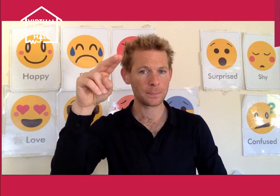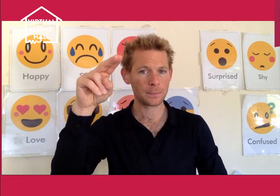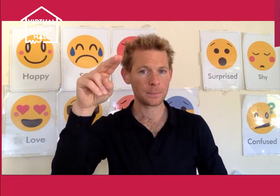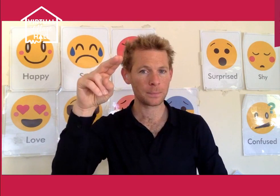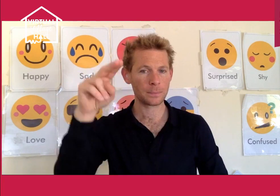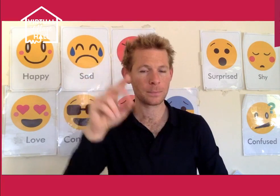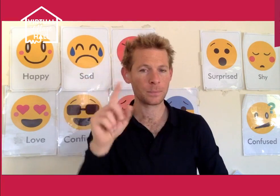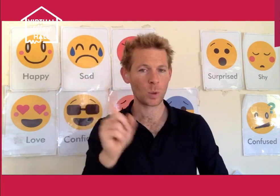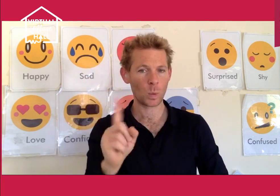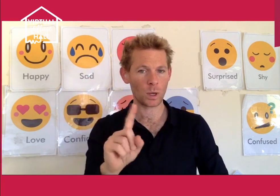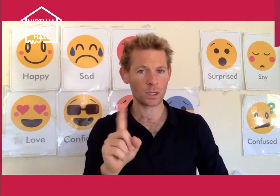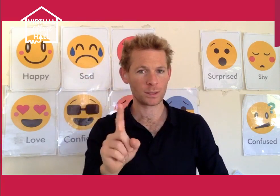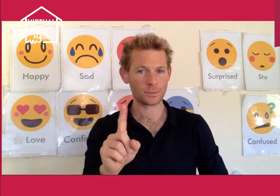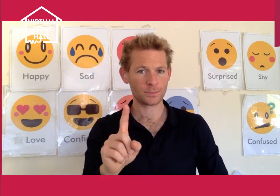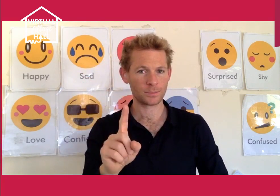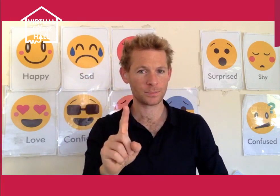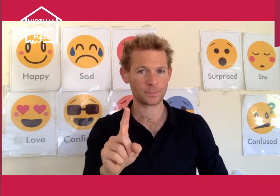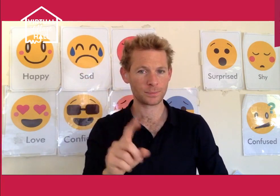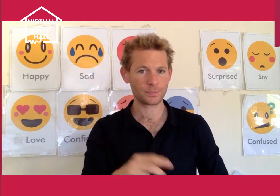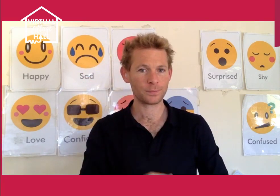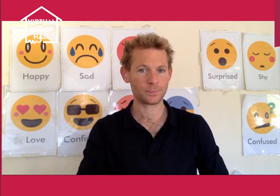name what?